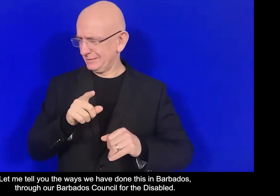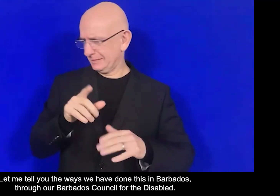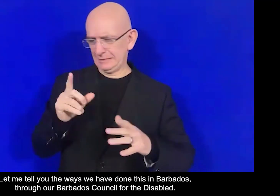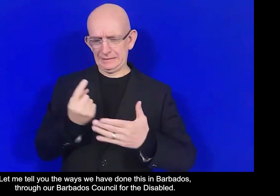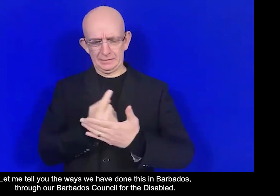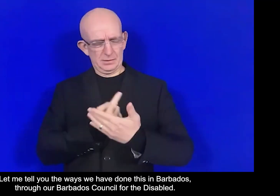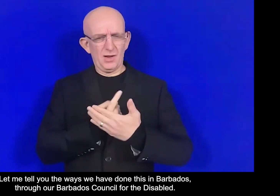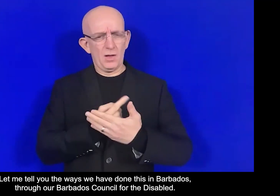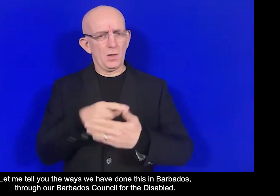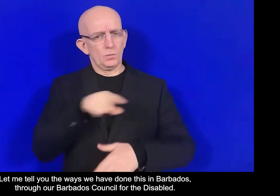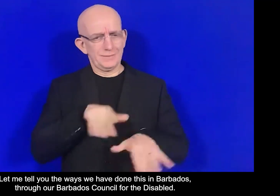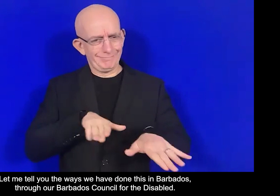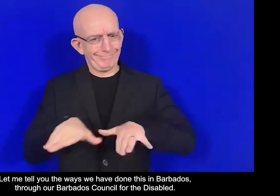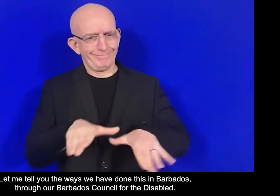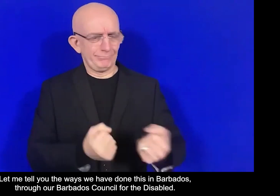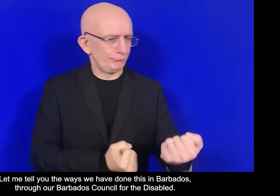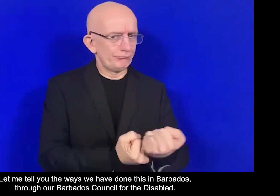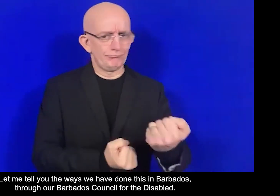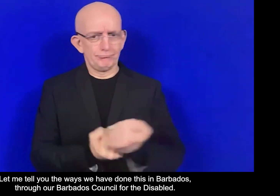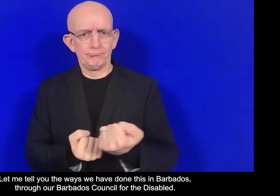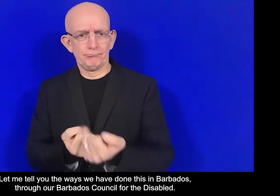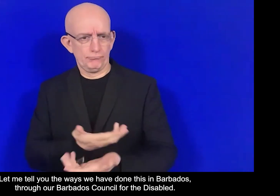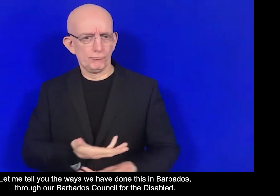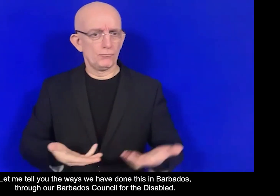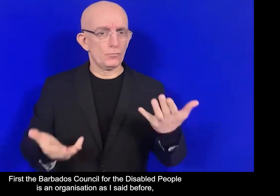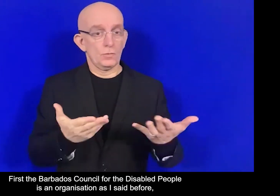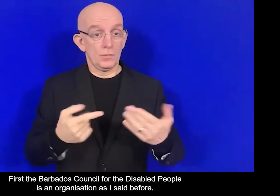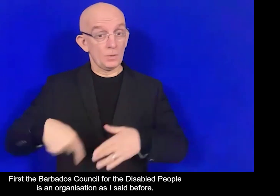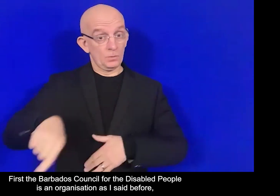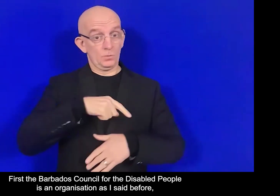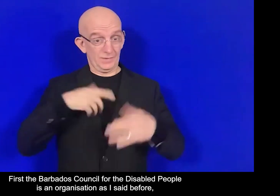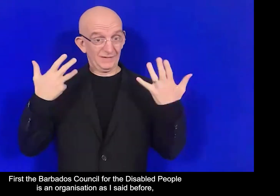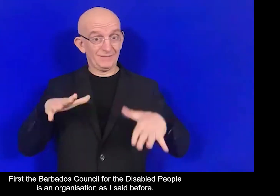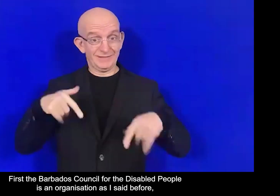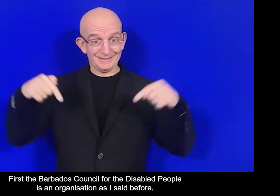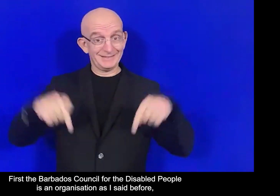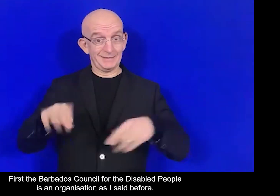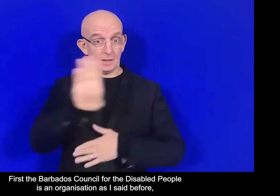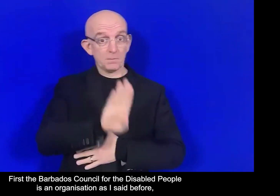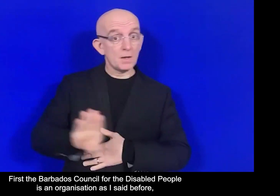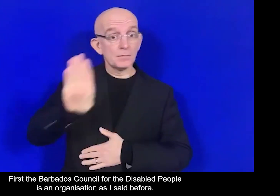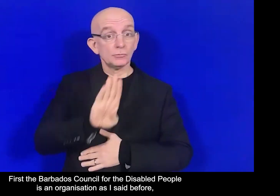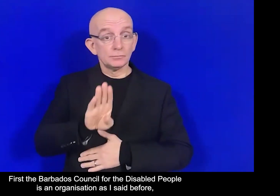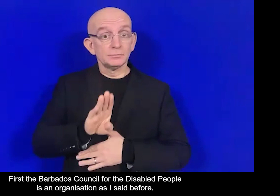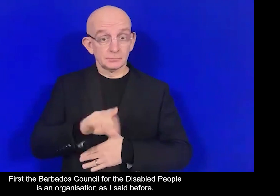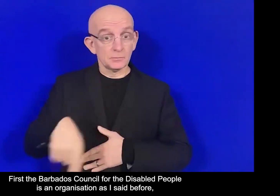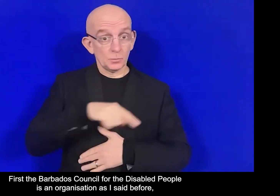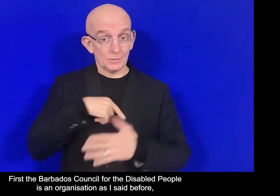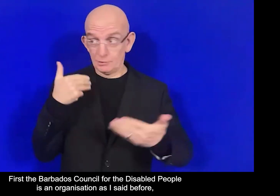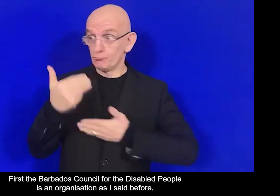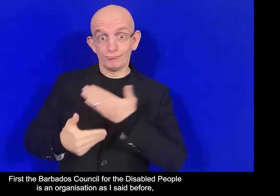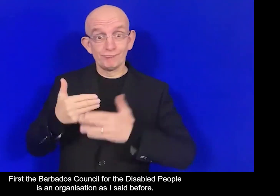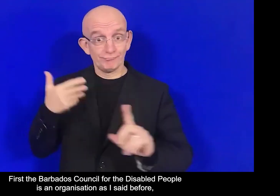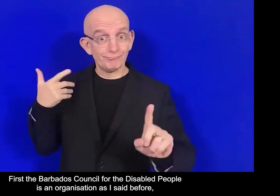in Barbados through our Barbados Council for the Disabled. First, the Barbados Council for